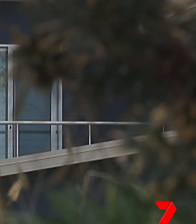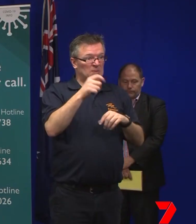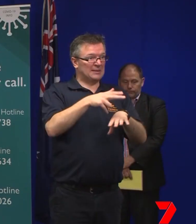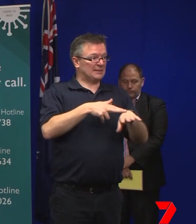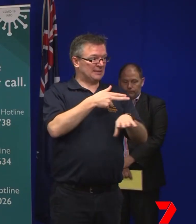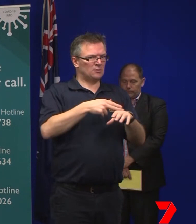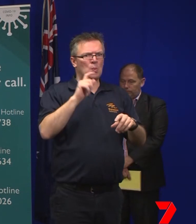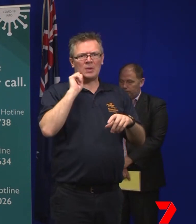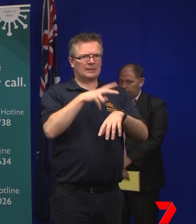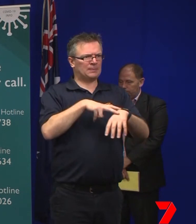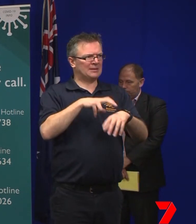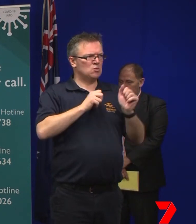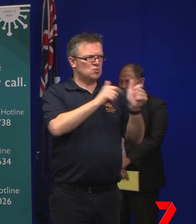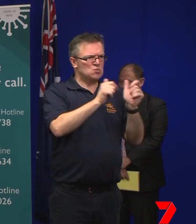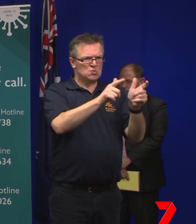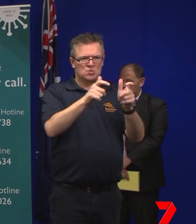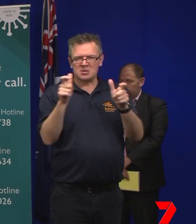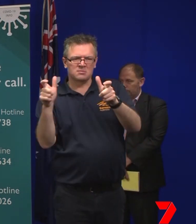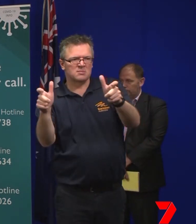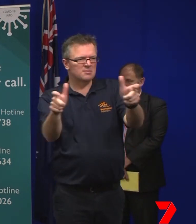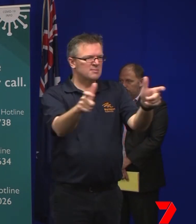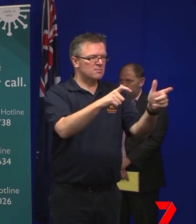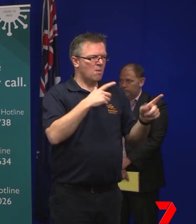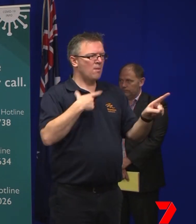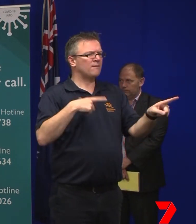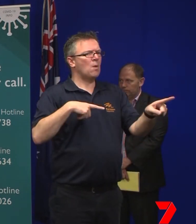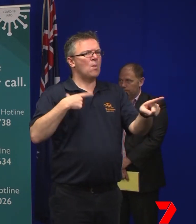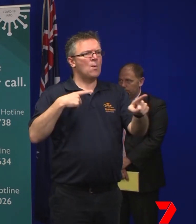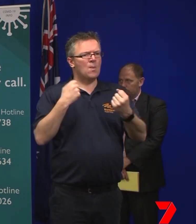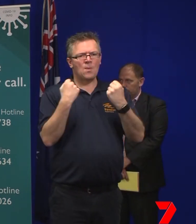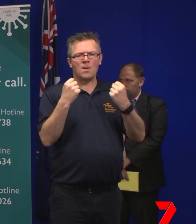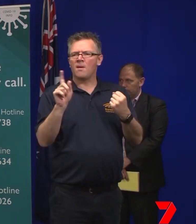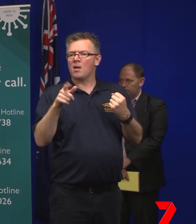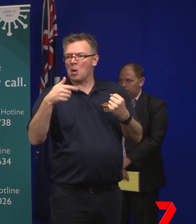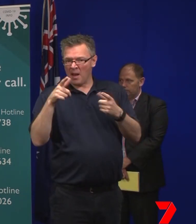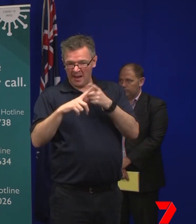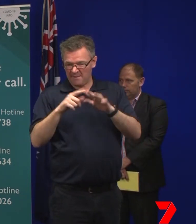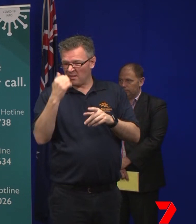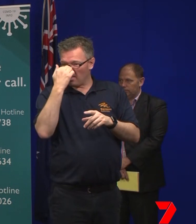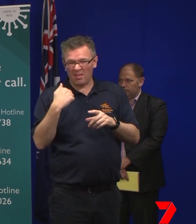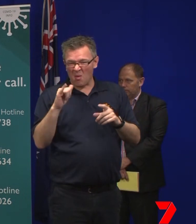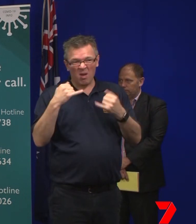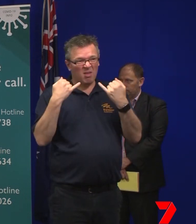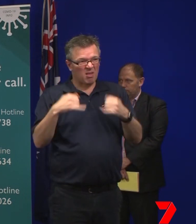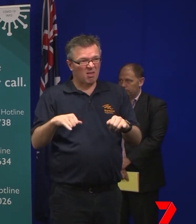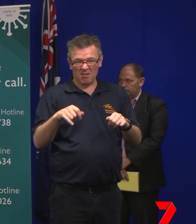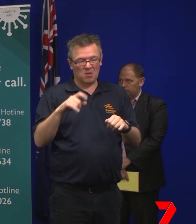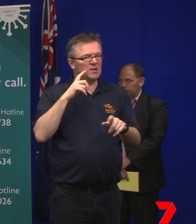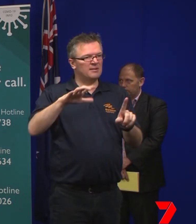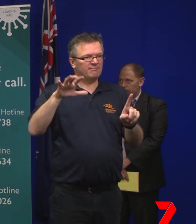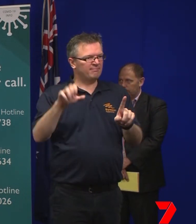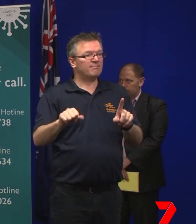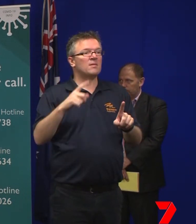different. If you're travelling and if you haven't got a reasonable excuse to go down to your Shack, then you will not only be turned around,